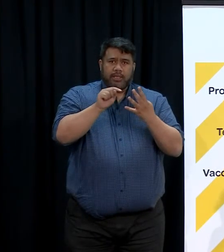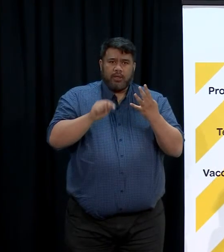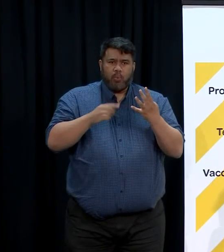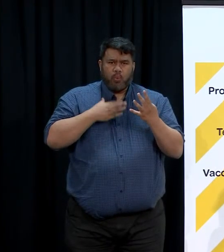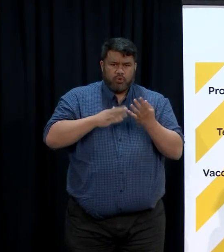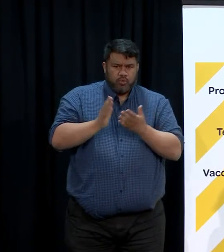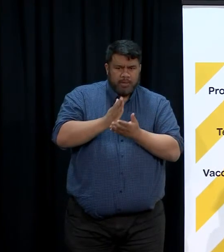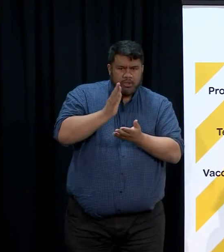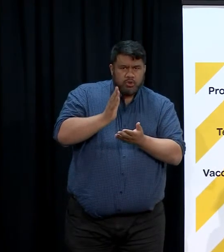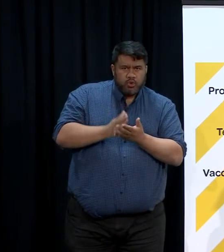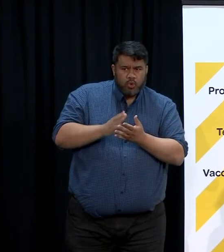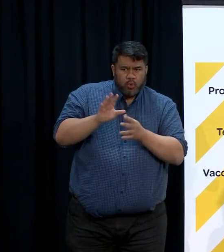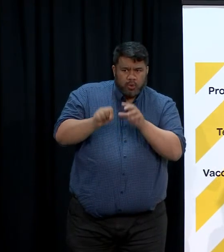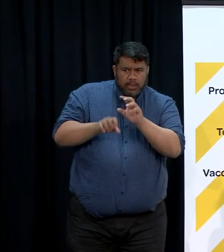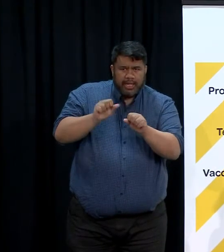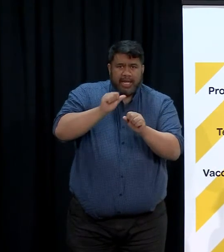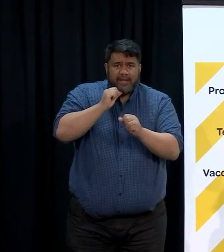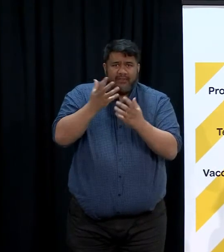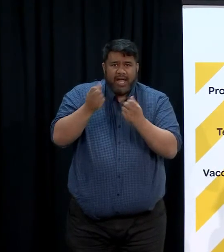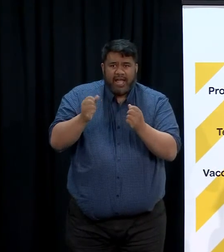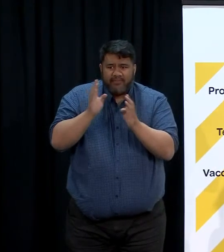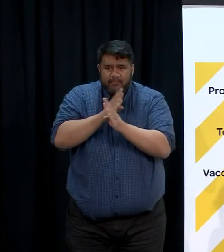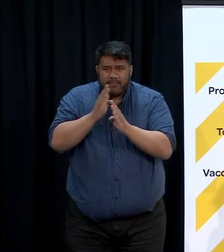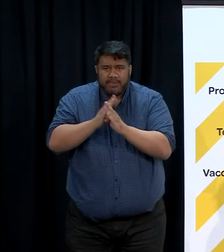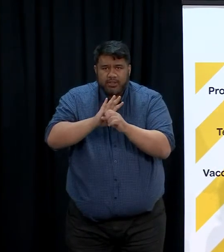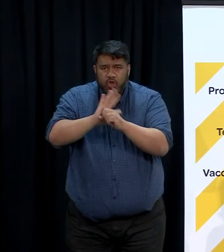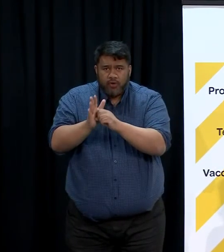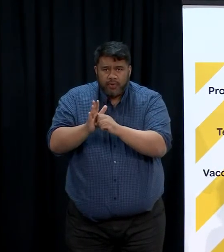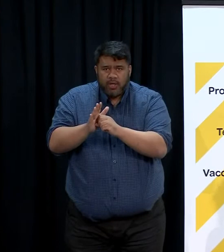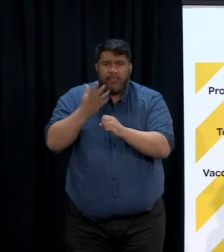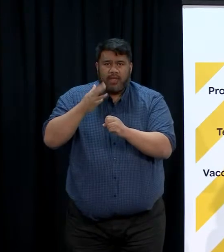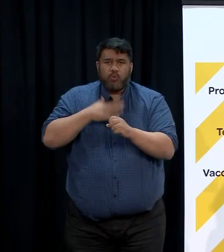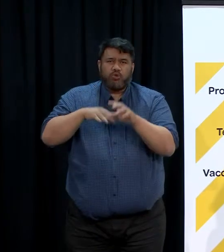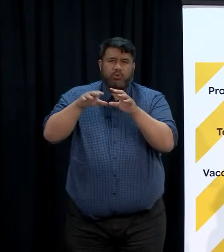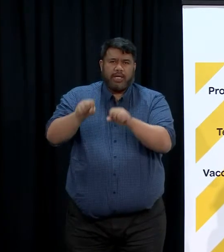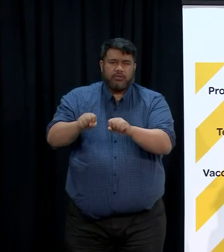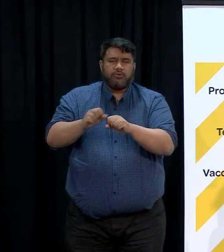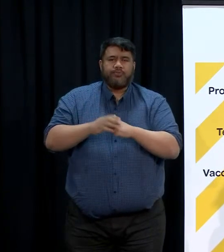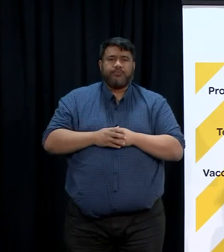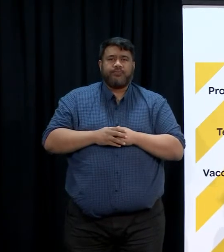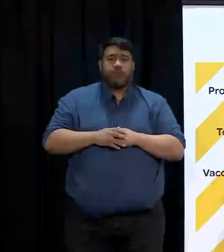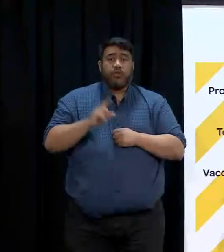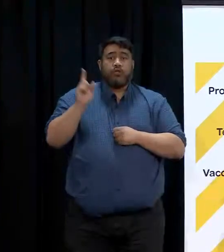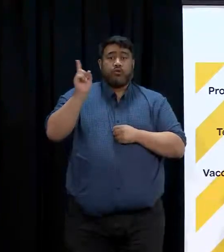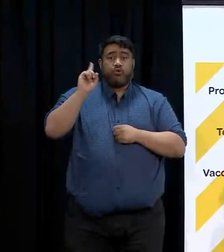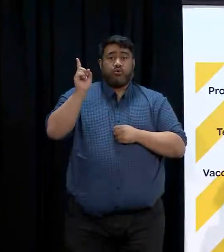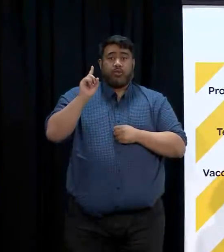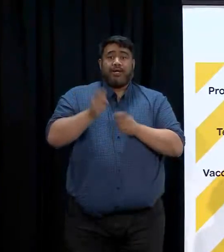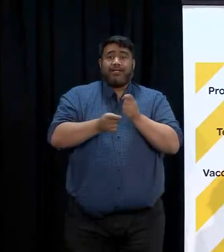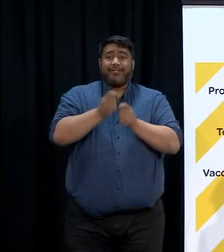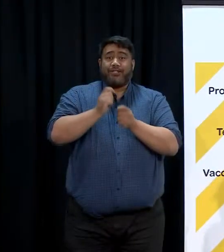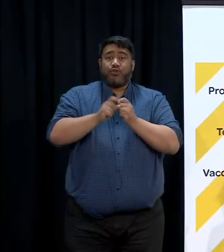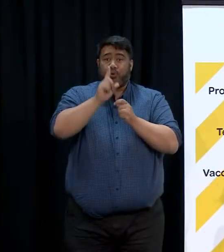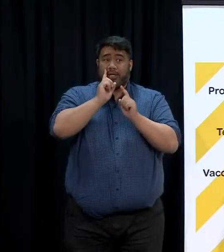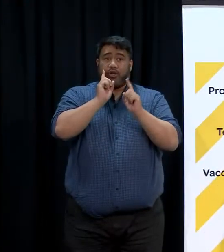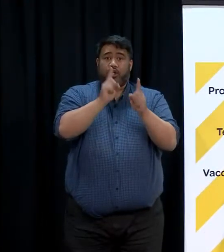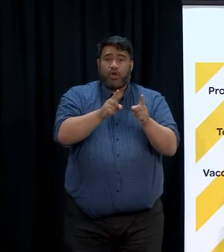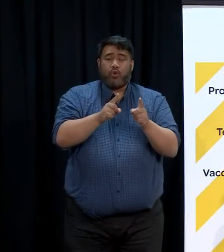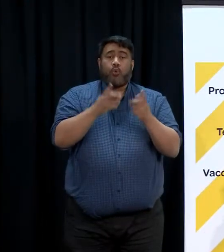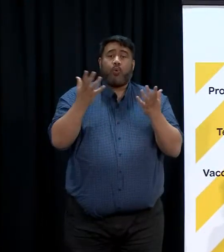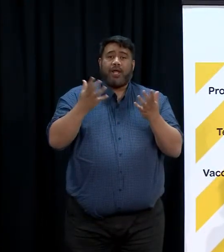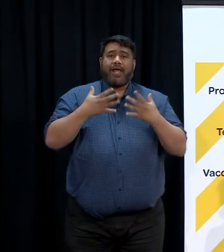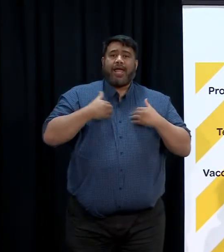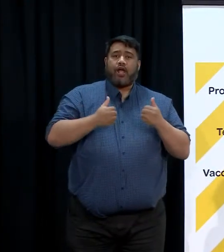that gets detected and dealt with as soon as possible. Today, testing is available in the community testing centres at Health